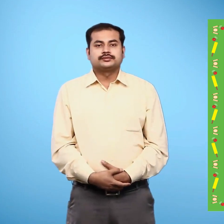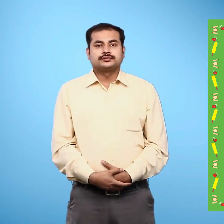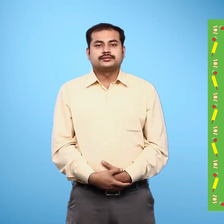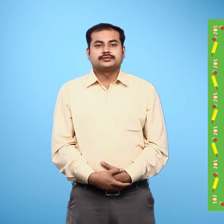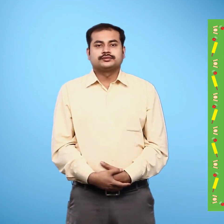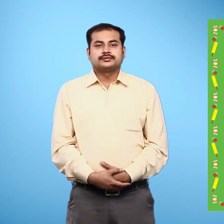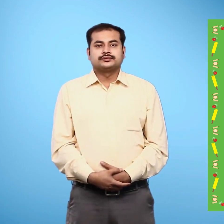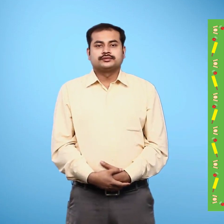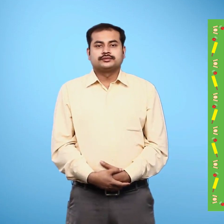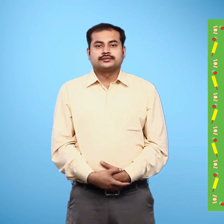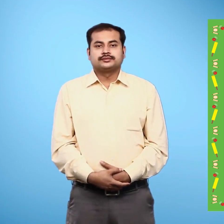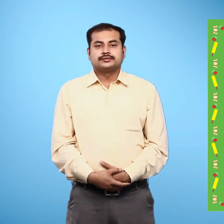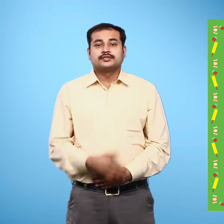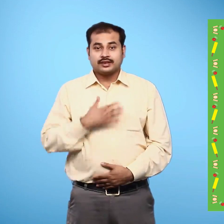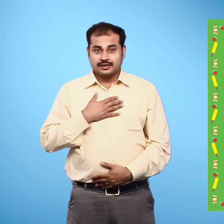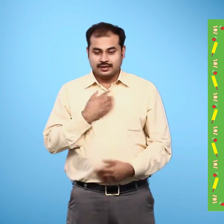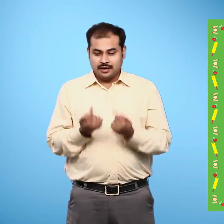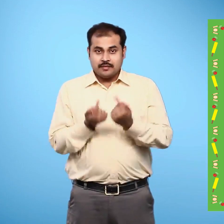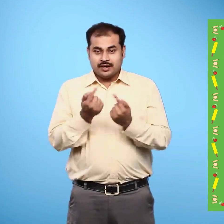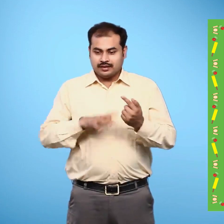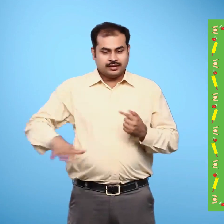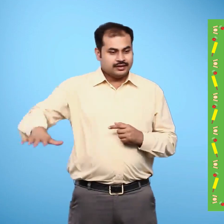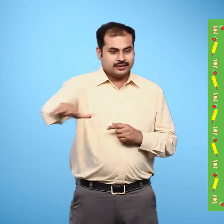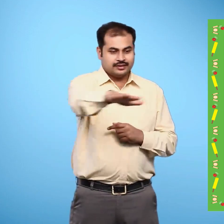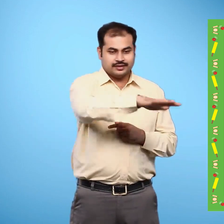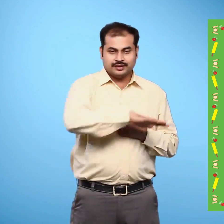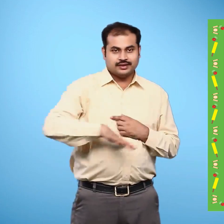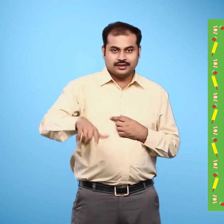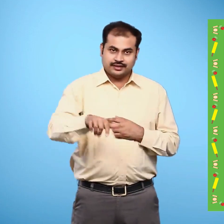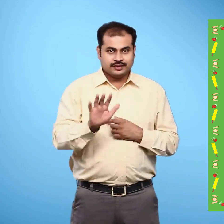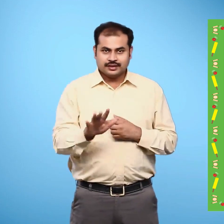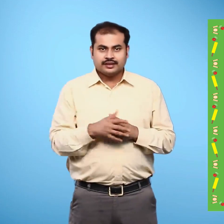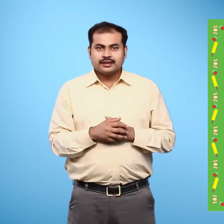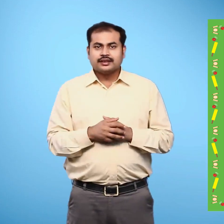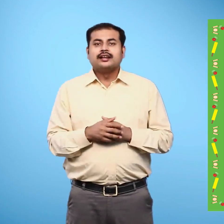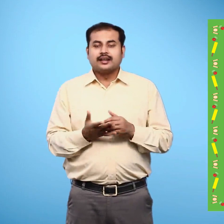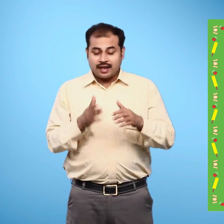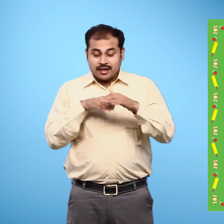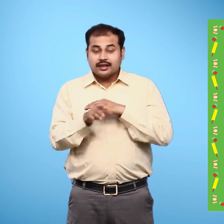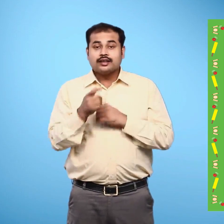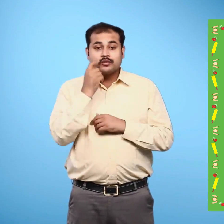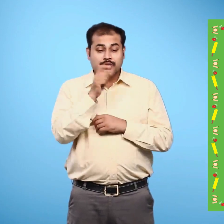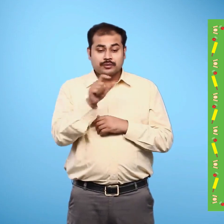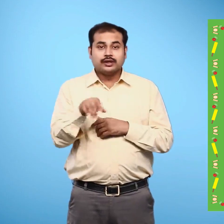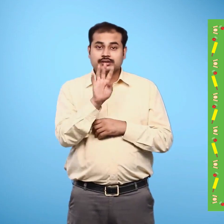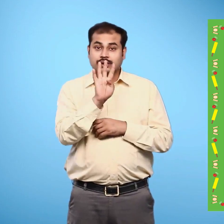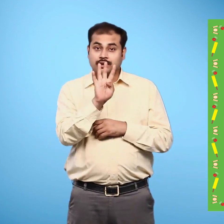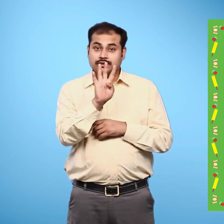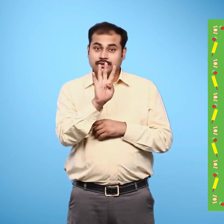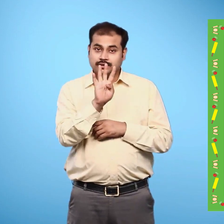1 shows a park where 4 boys